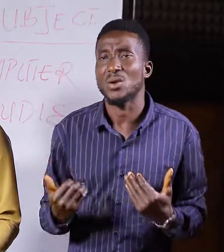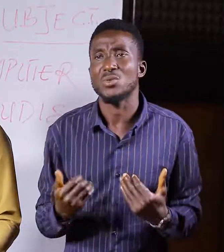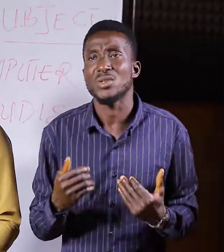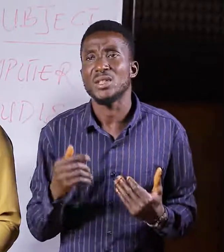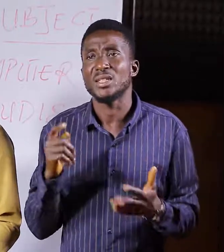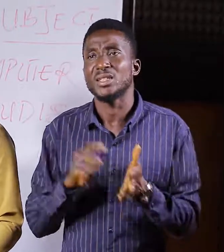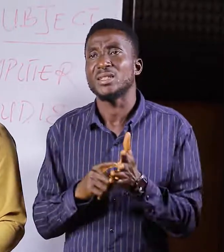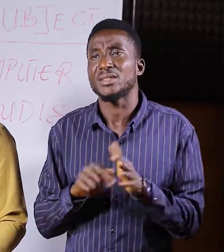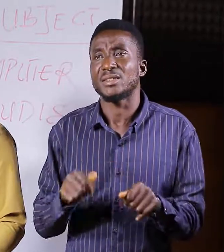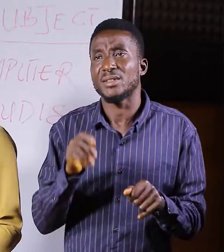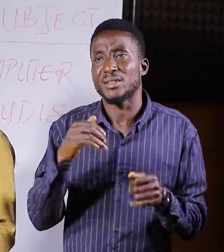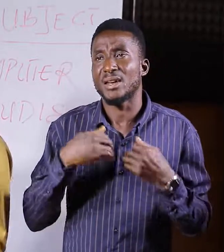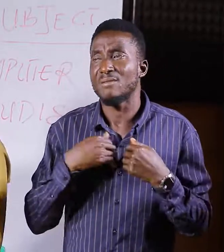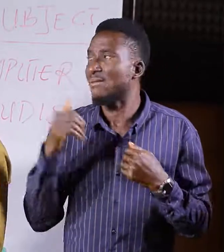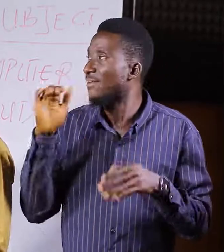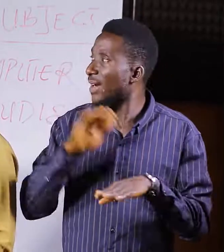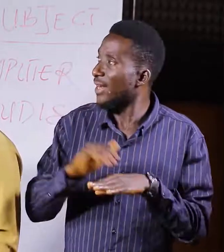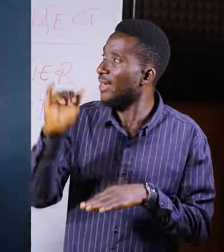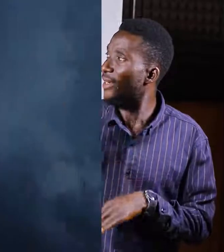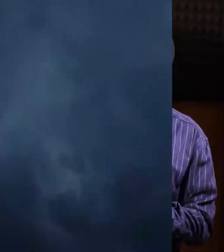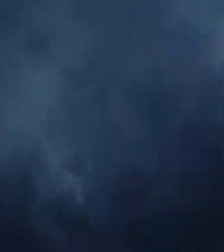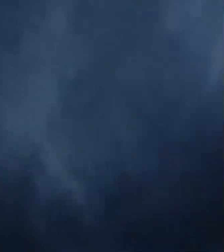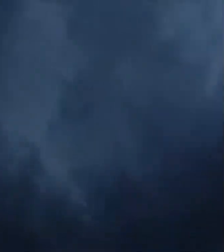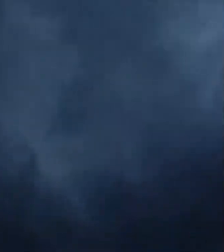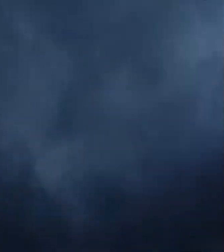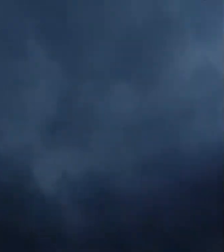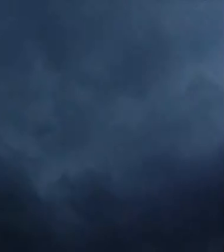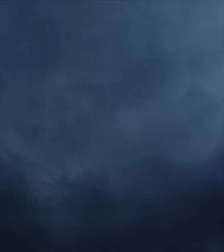a ribbon, there's an impact that has to come thereafter.